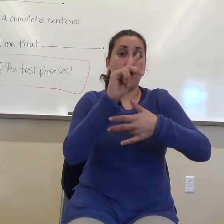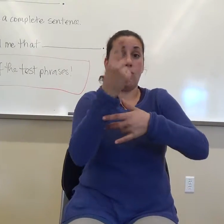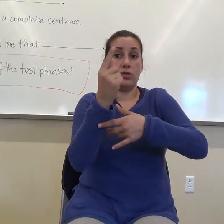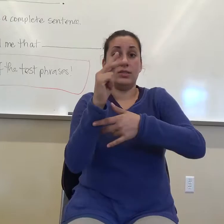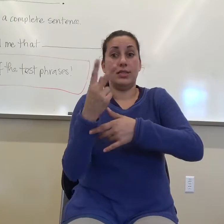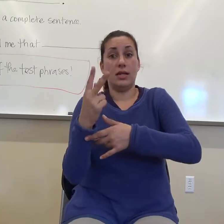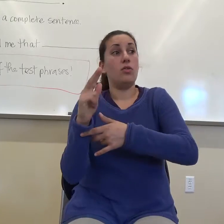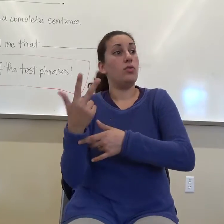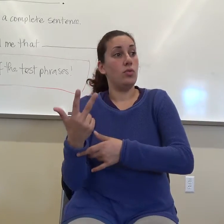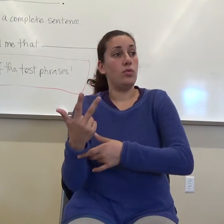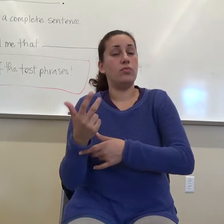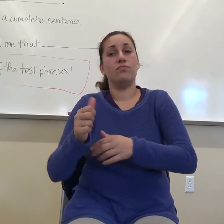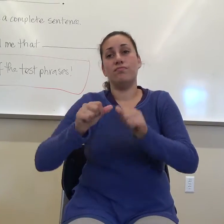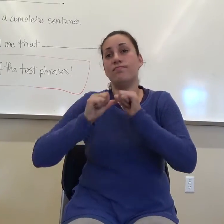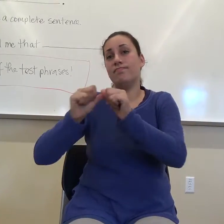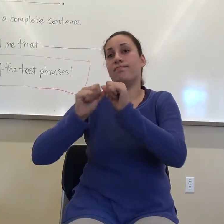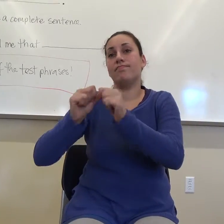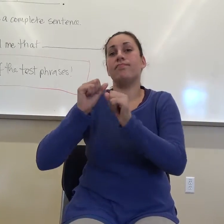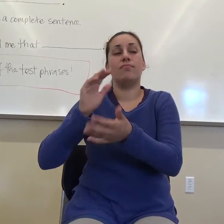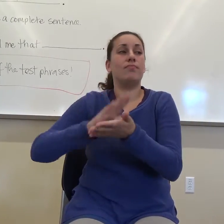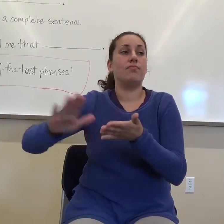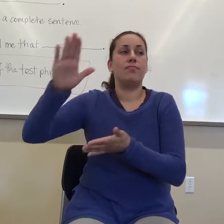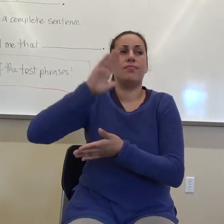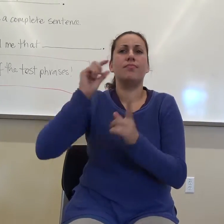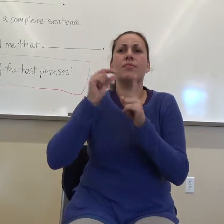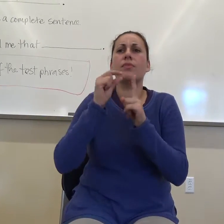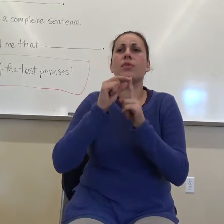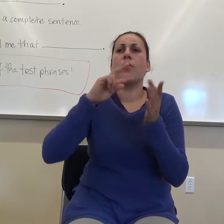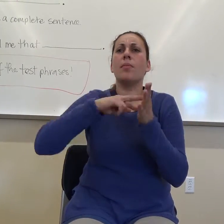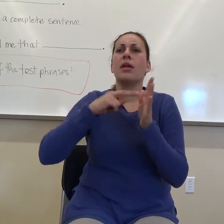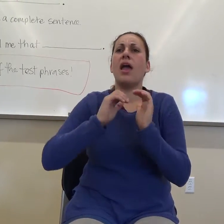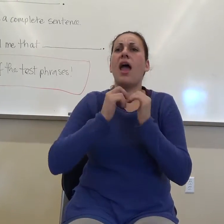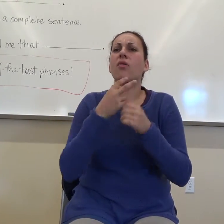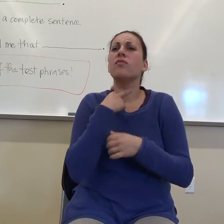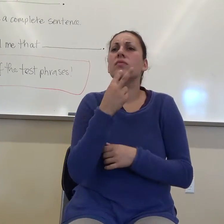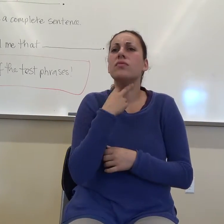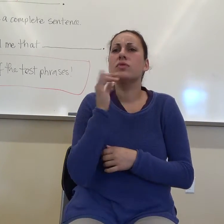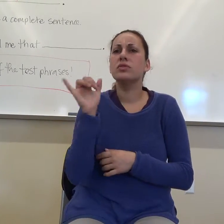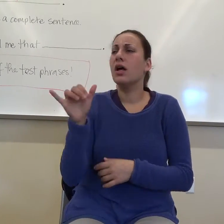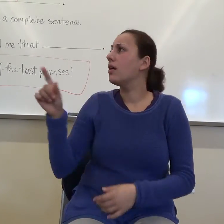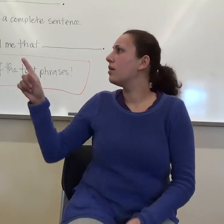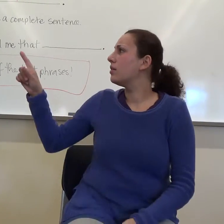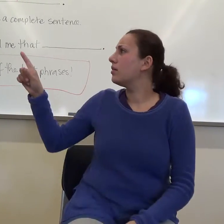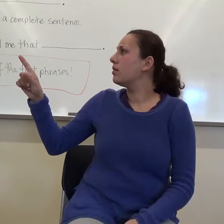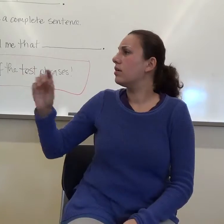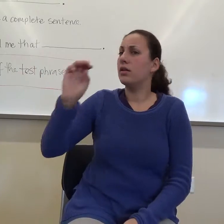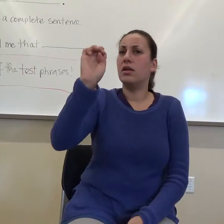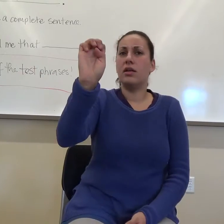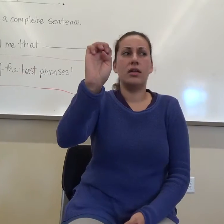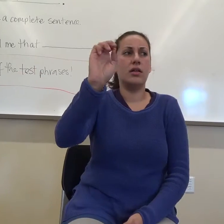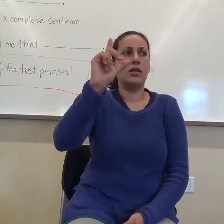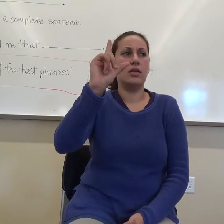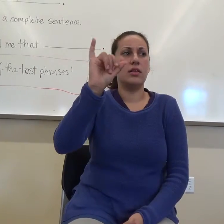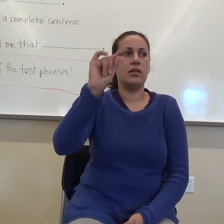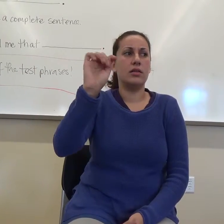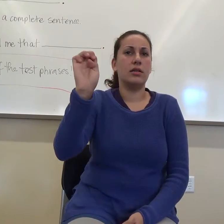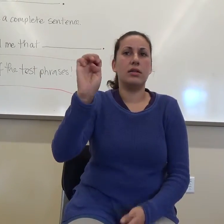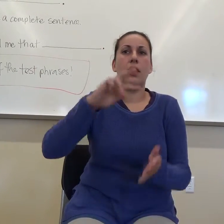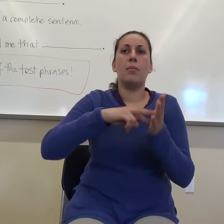What does this word mean? How do you pronounce that? Elite means special schools. So, yeah, special,